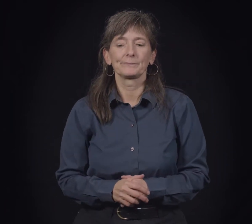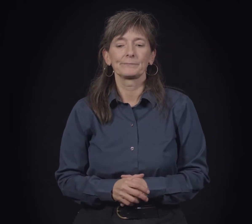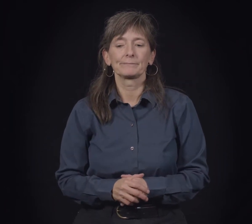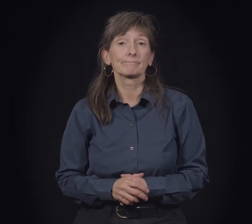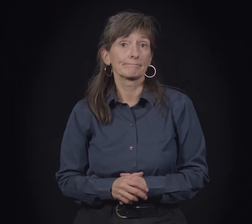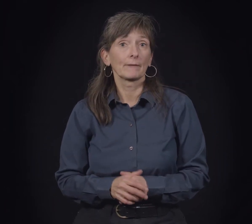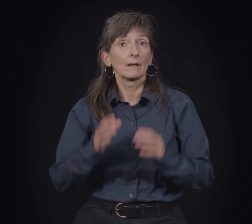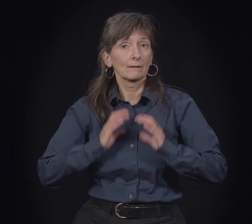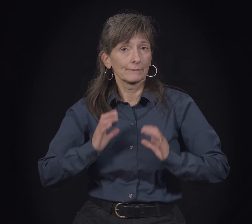customer service,